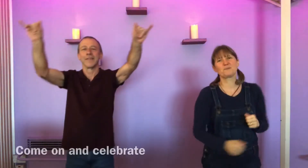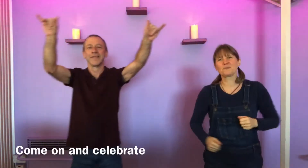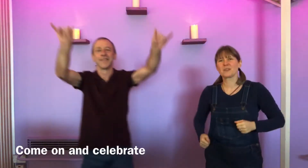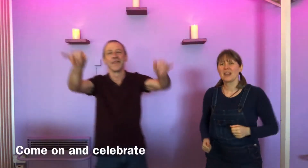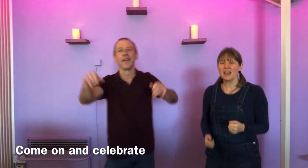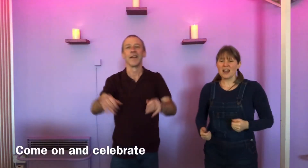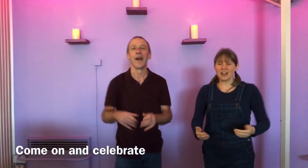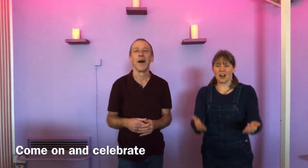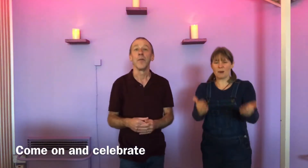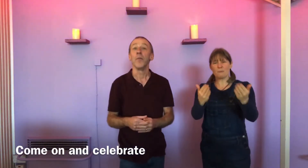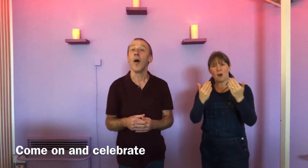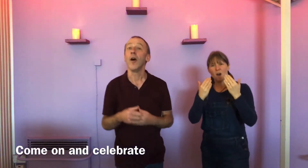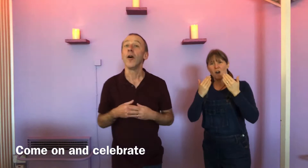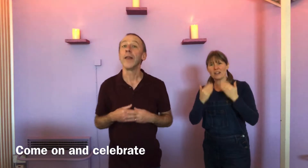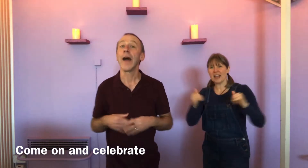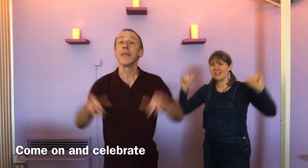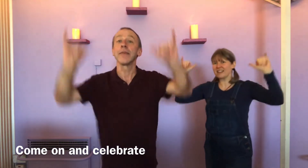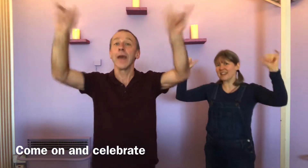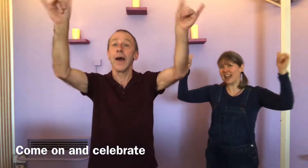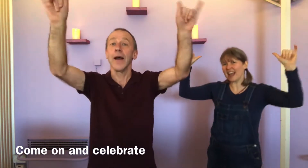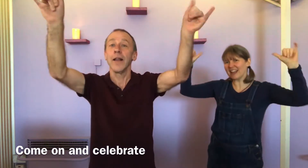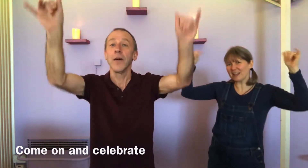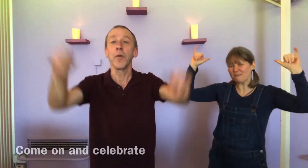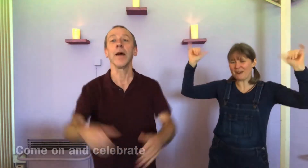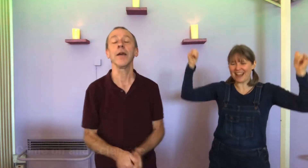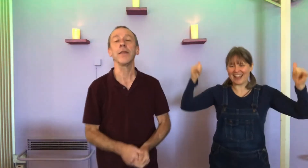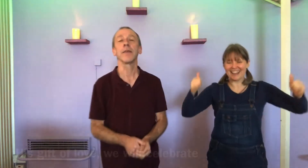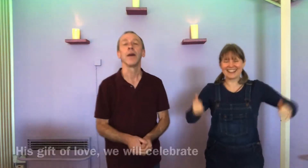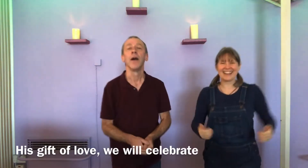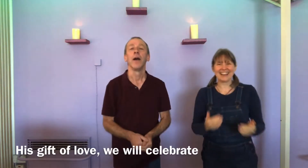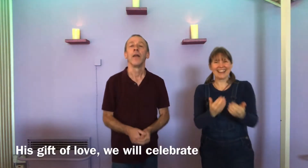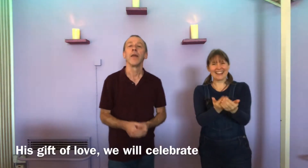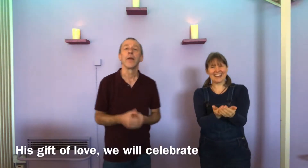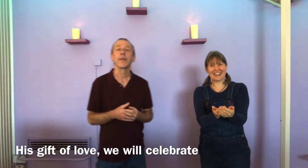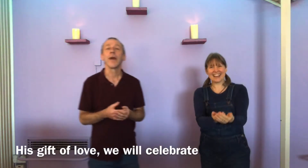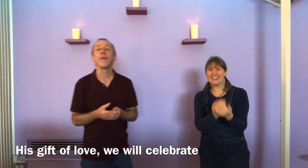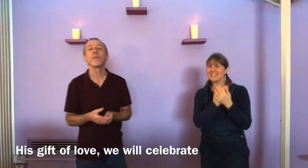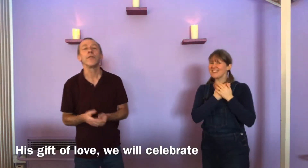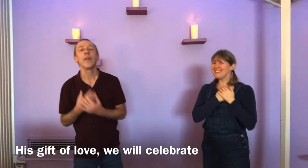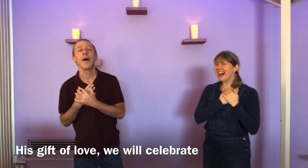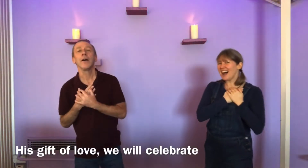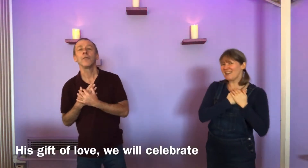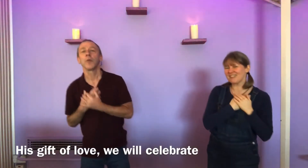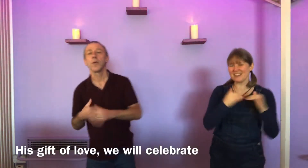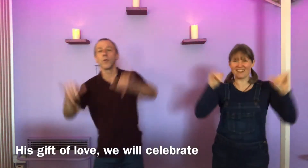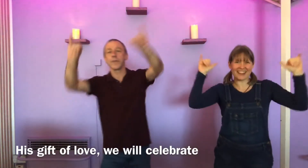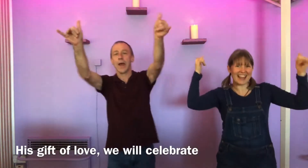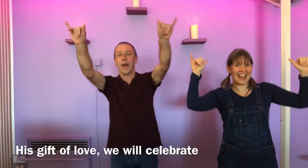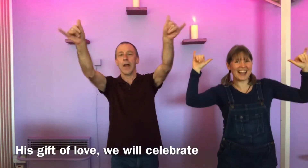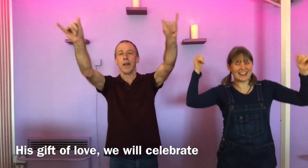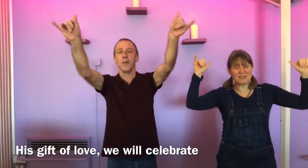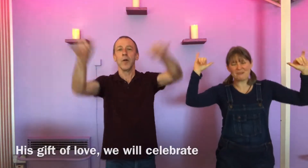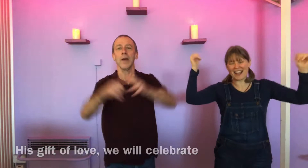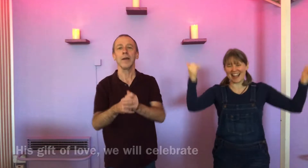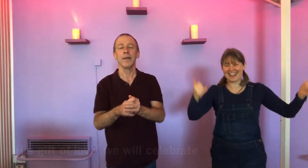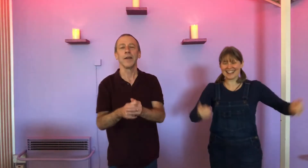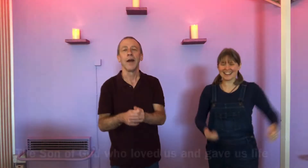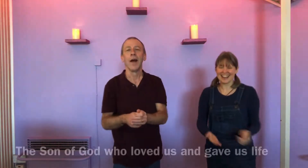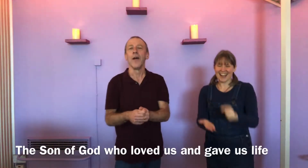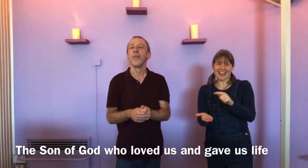Come on and celebrate His gift of love we will celebrate The